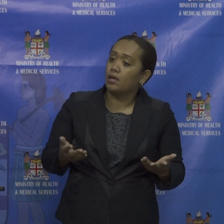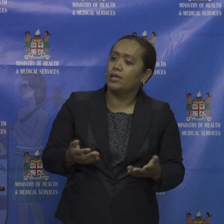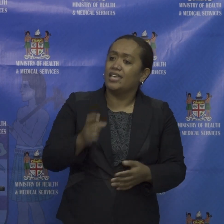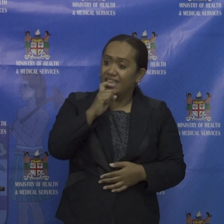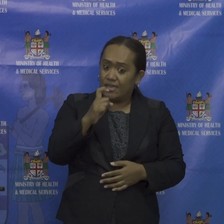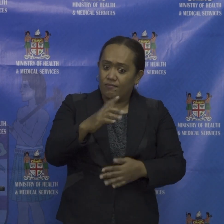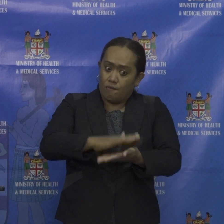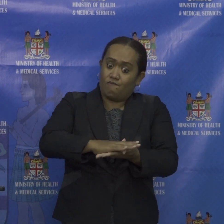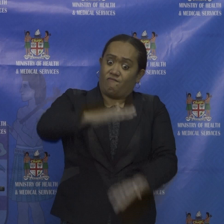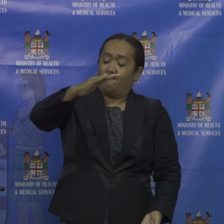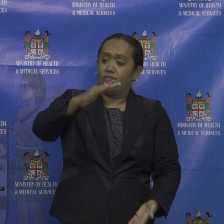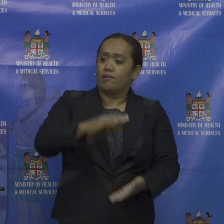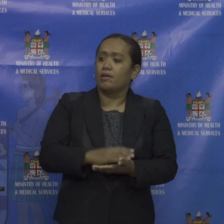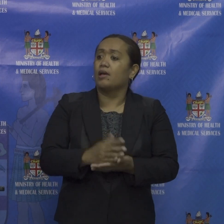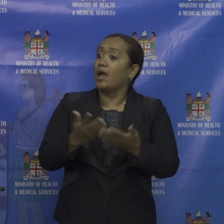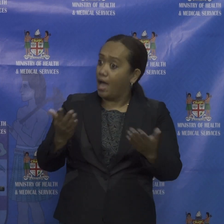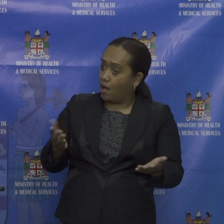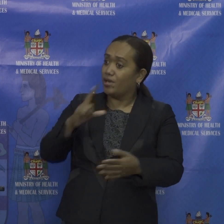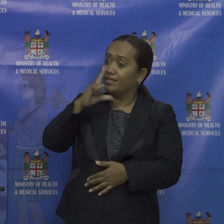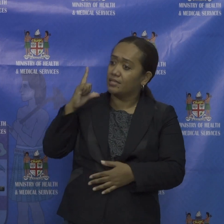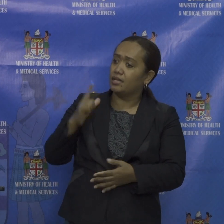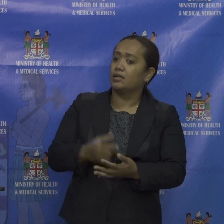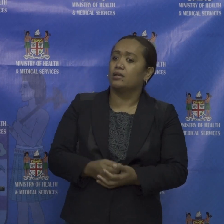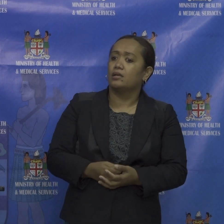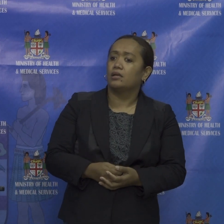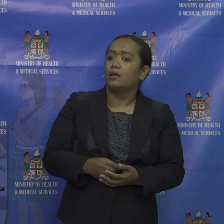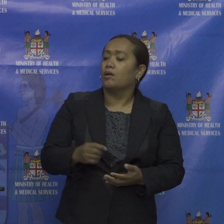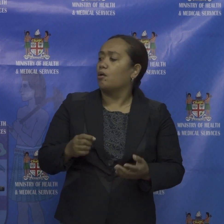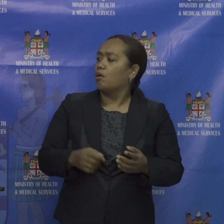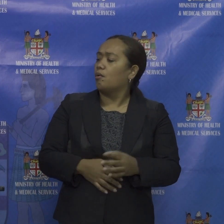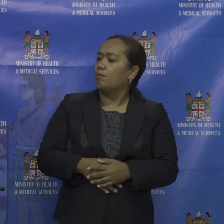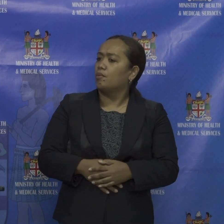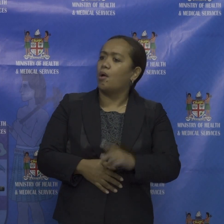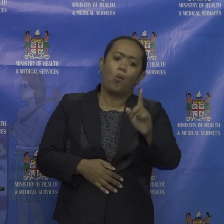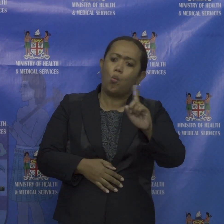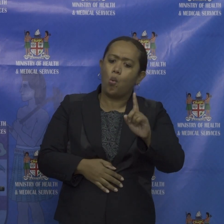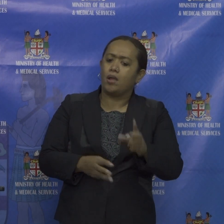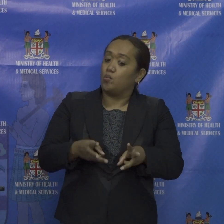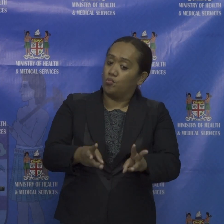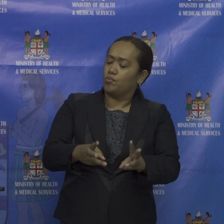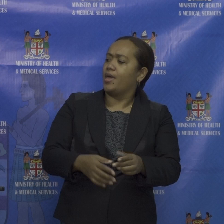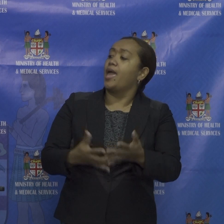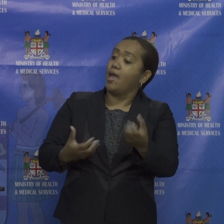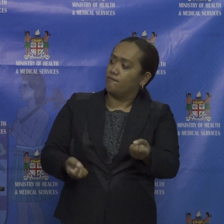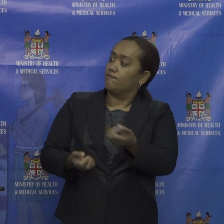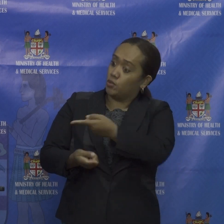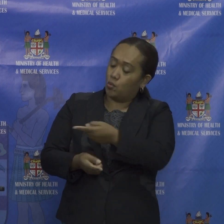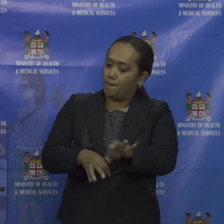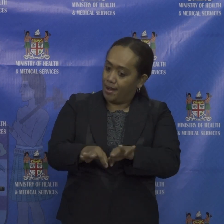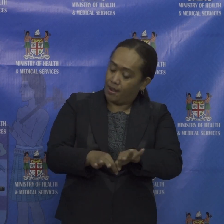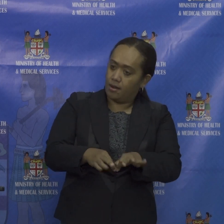this escalate as per what you alluded to yesterday, what sort of mechanism have you put in place? Have you made